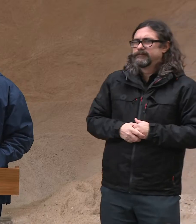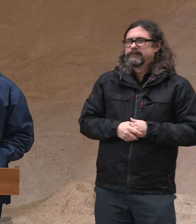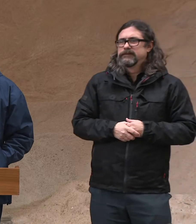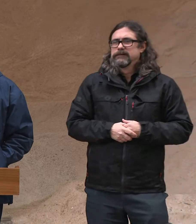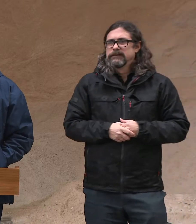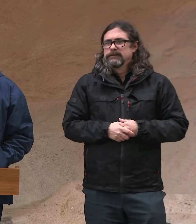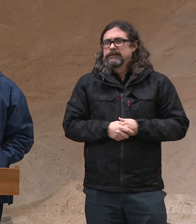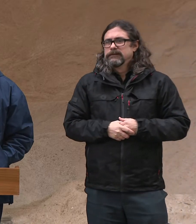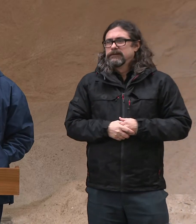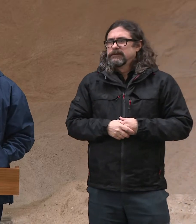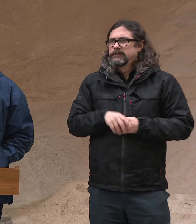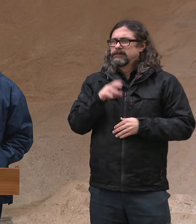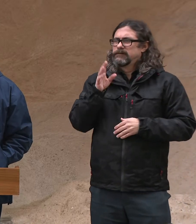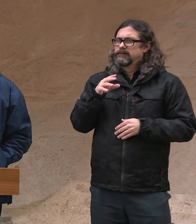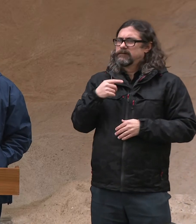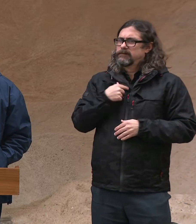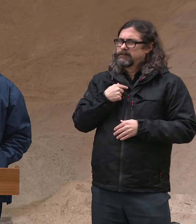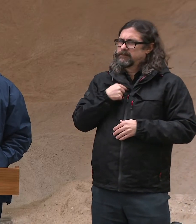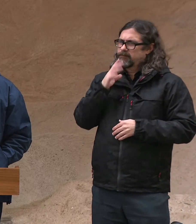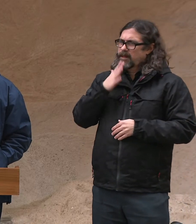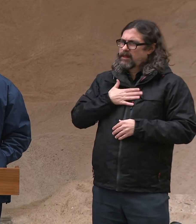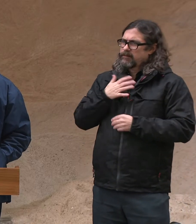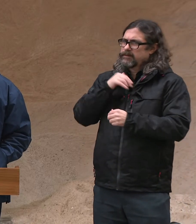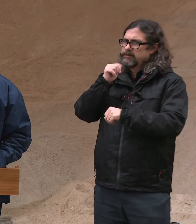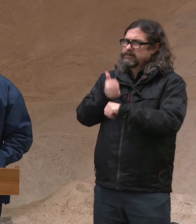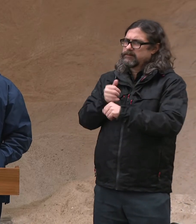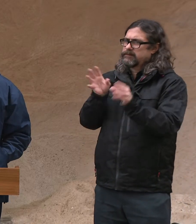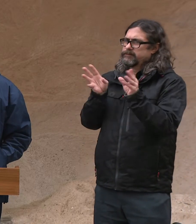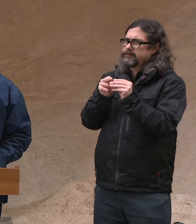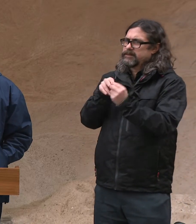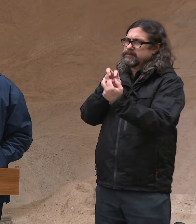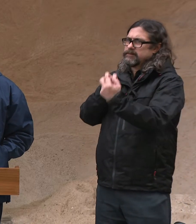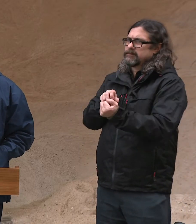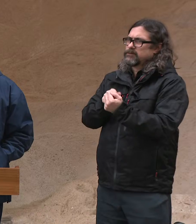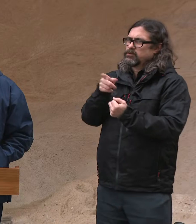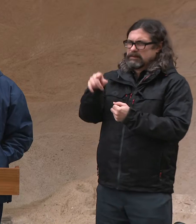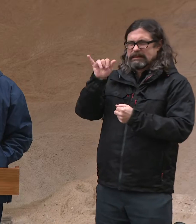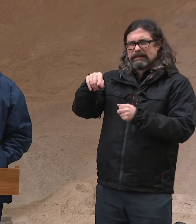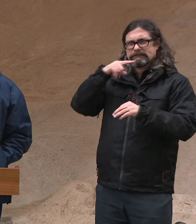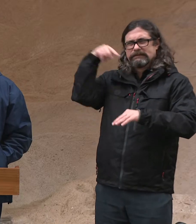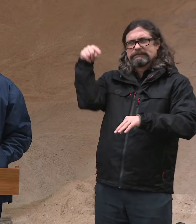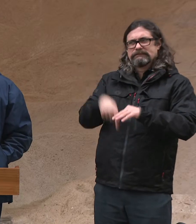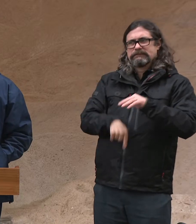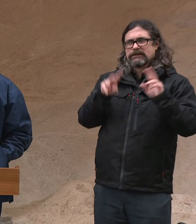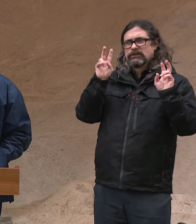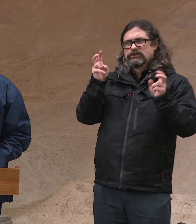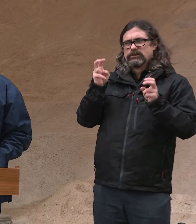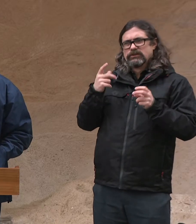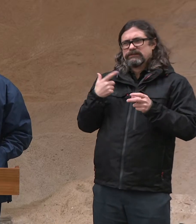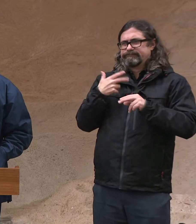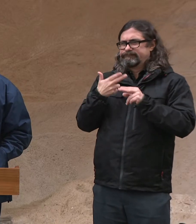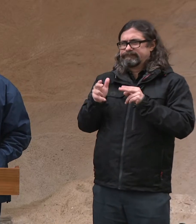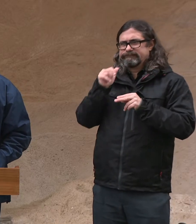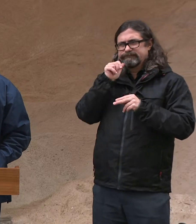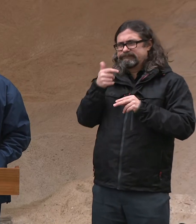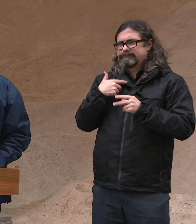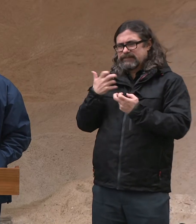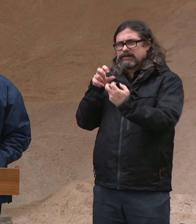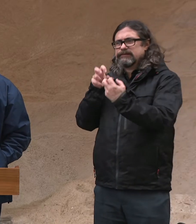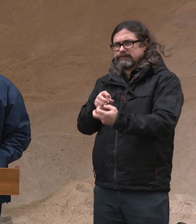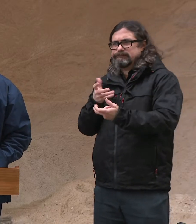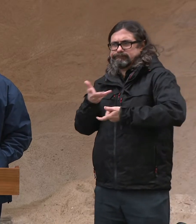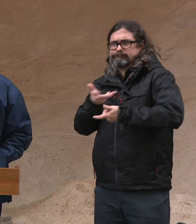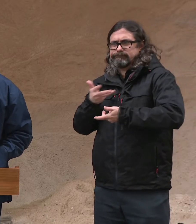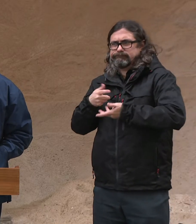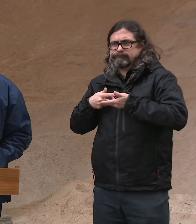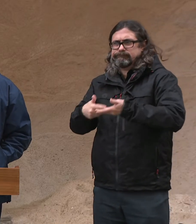can sit down and we could have an in-depth conversation about where I am right now, so it won't be in just a soundbite. But I would just say this